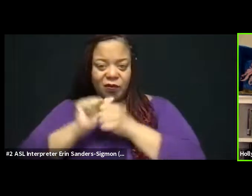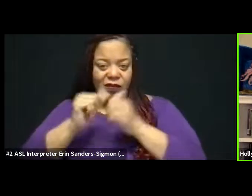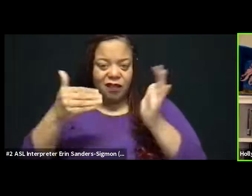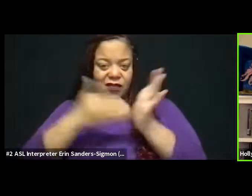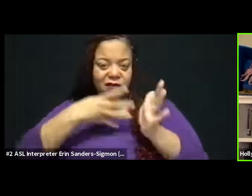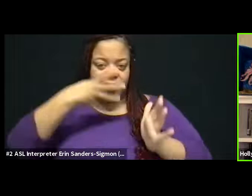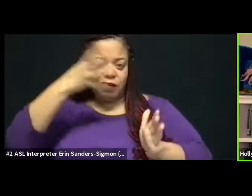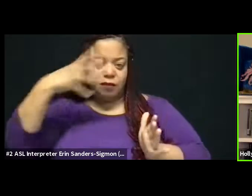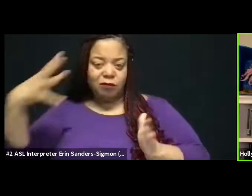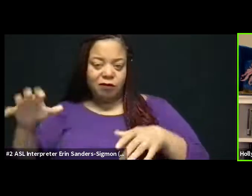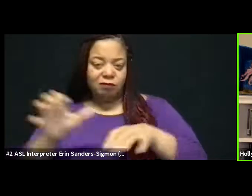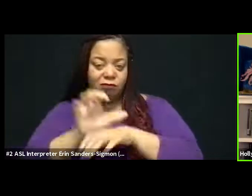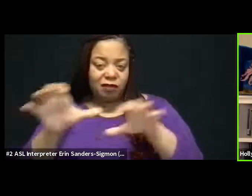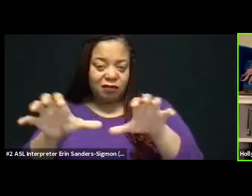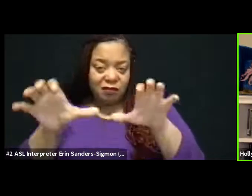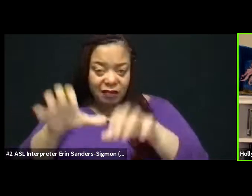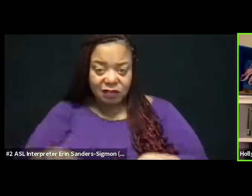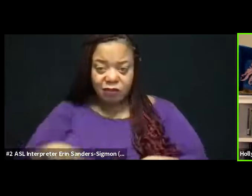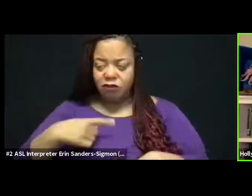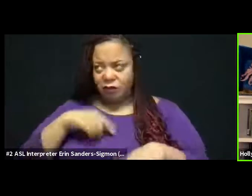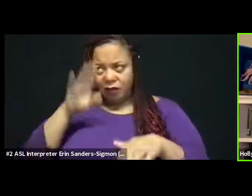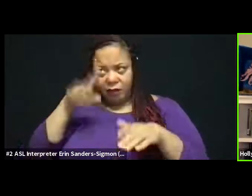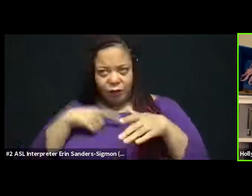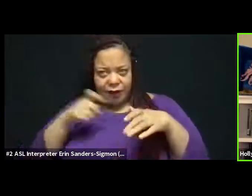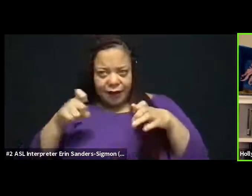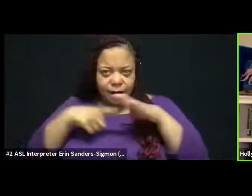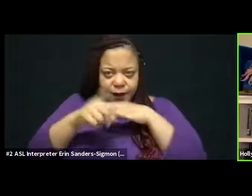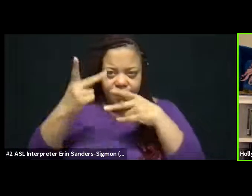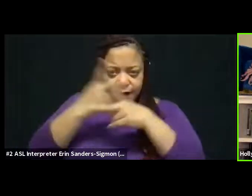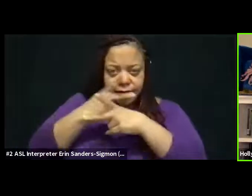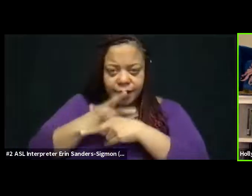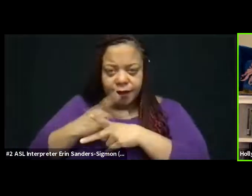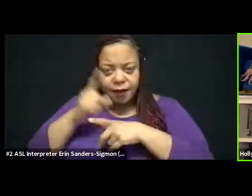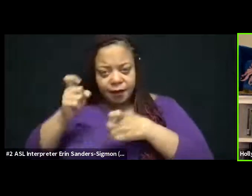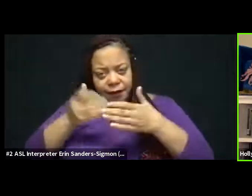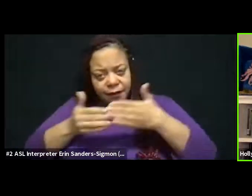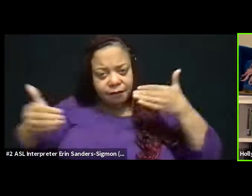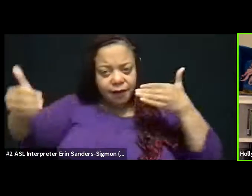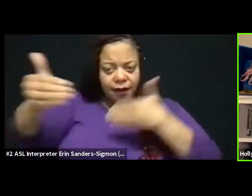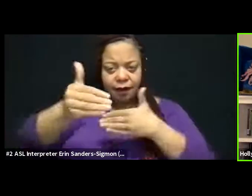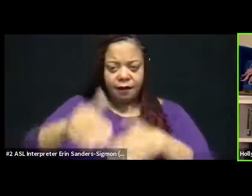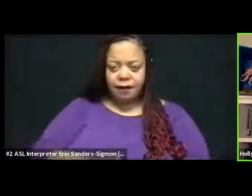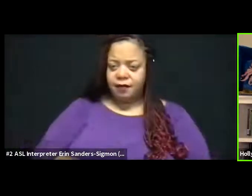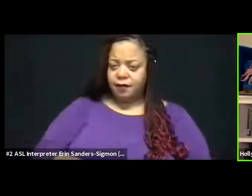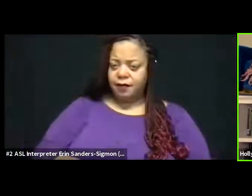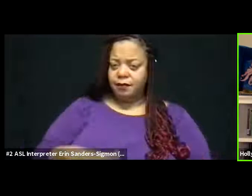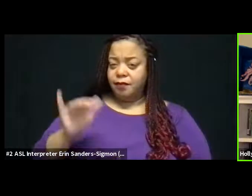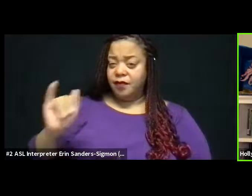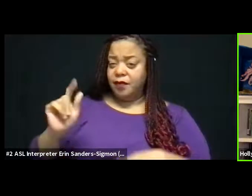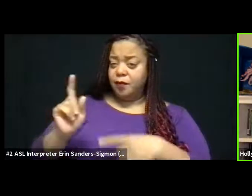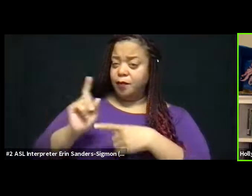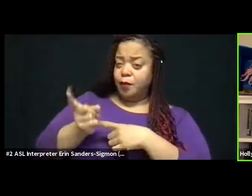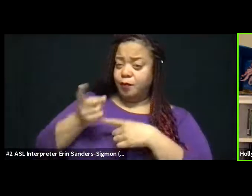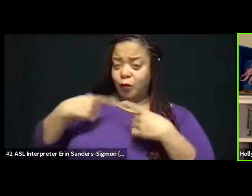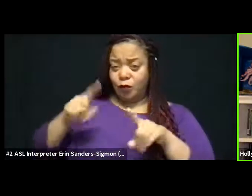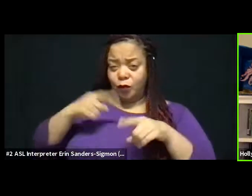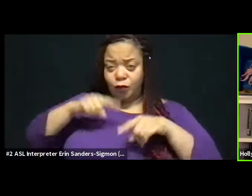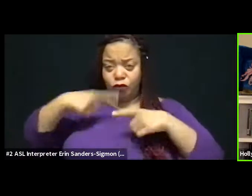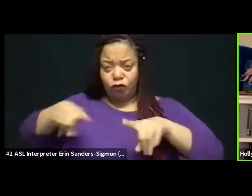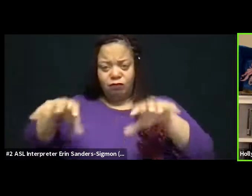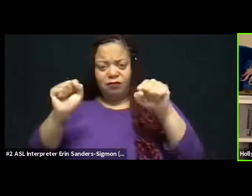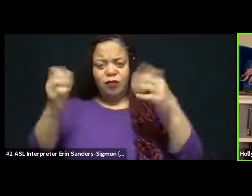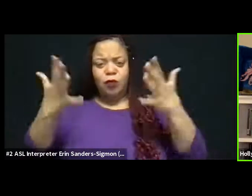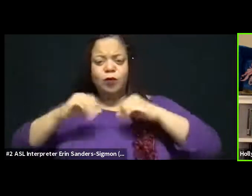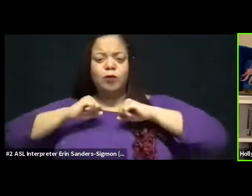to go beyond just this moment. We knew that our Black and Brown students, our queer students, our disabled